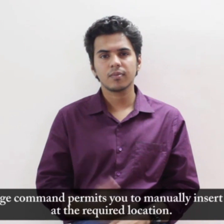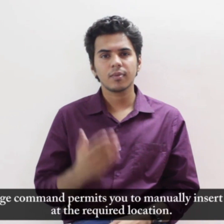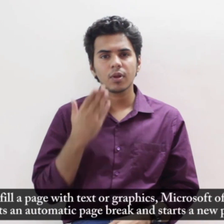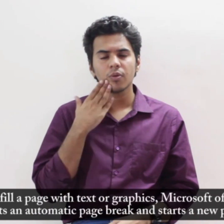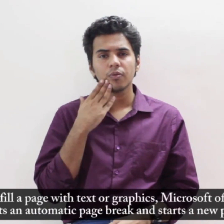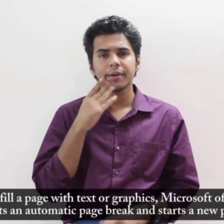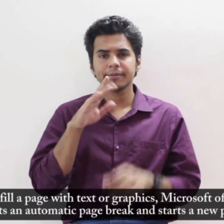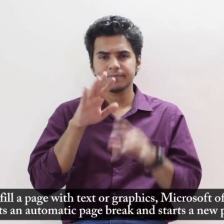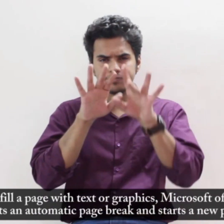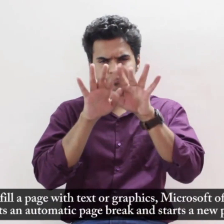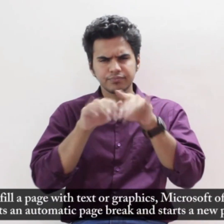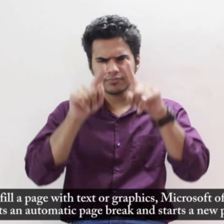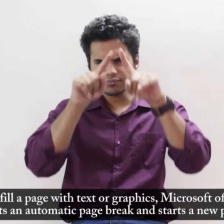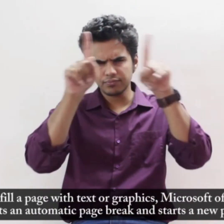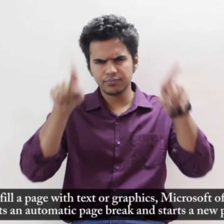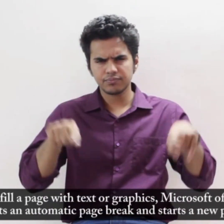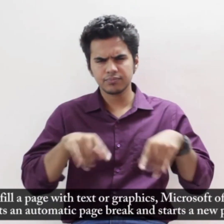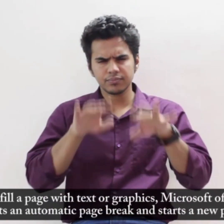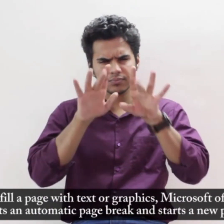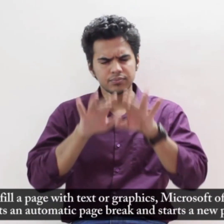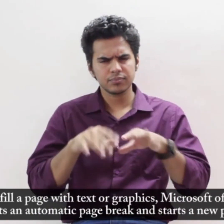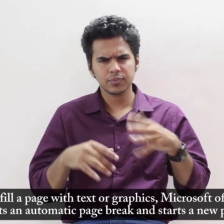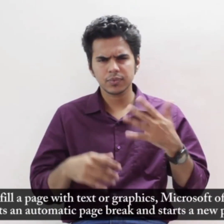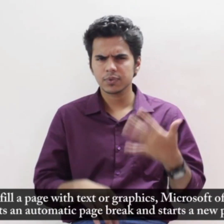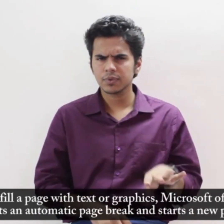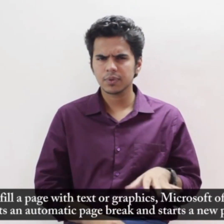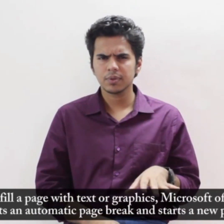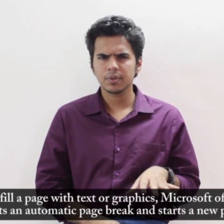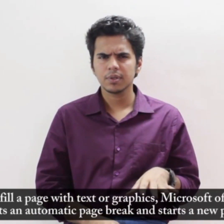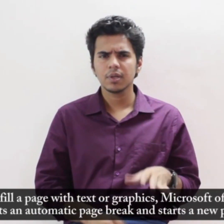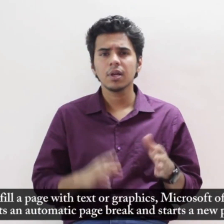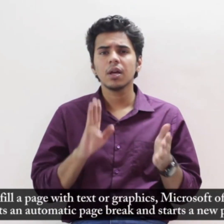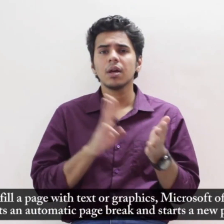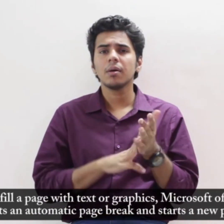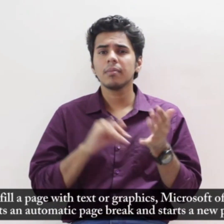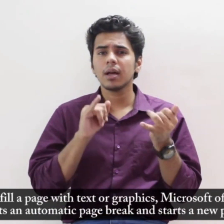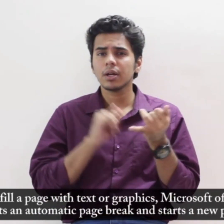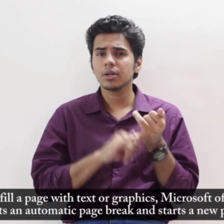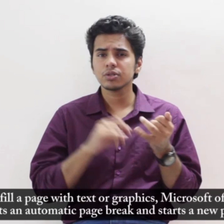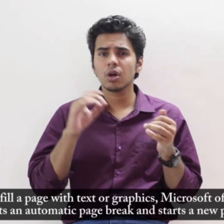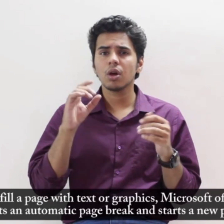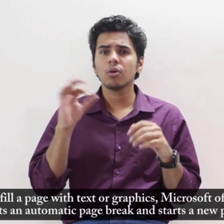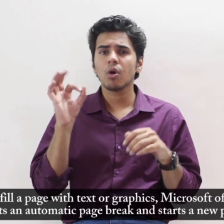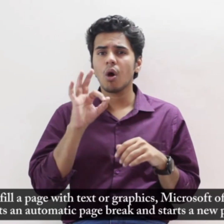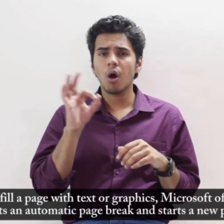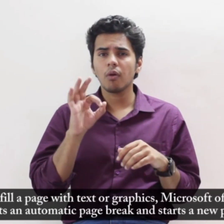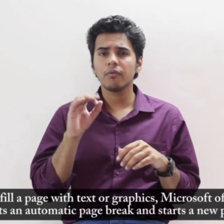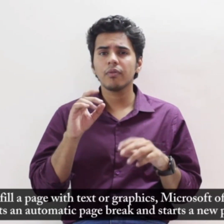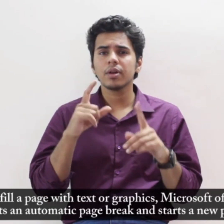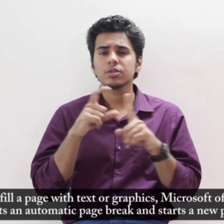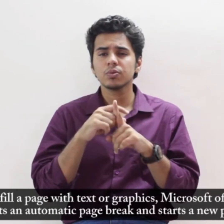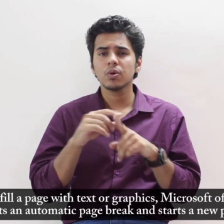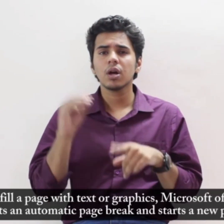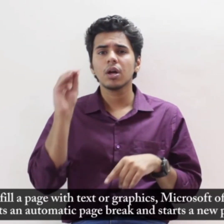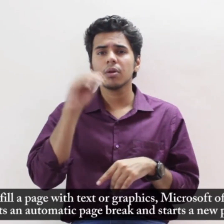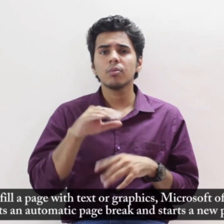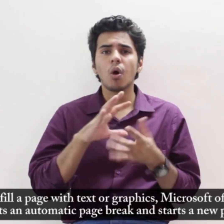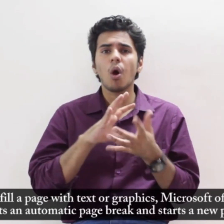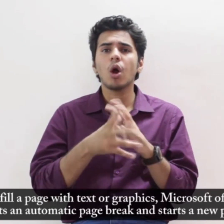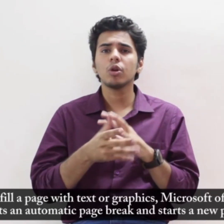When you fill a page with text or graphics, Microsoft Office Word inserts an automatic page break and starts a new